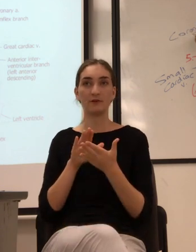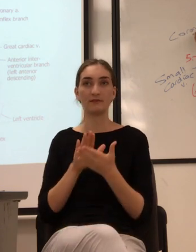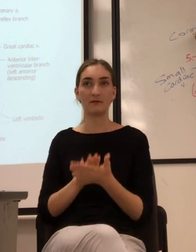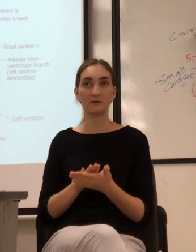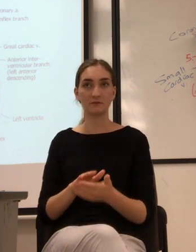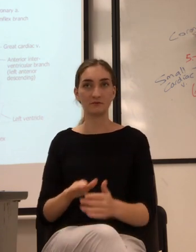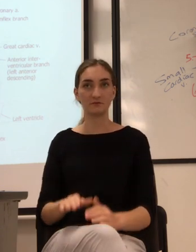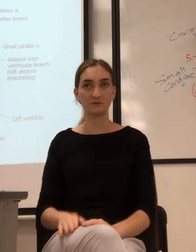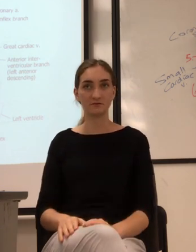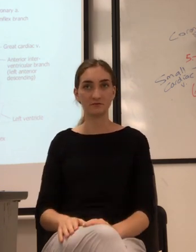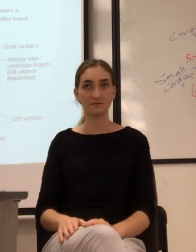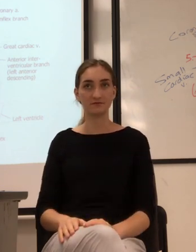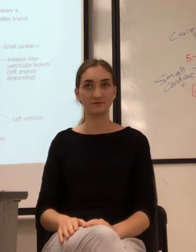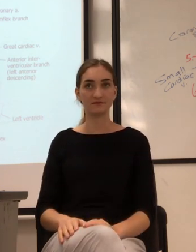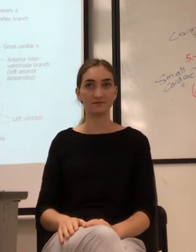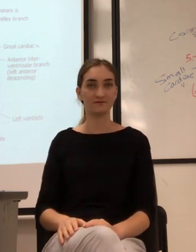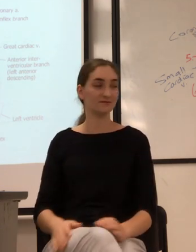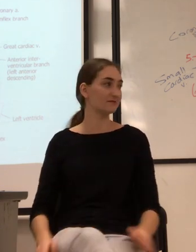sinus.